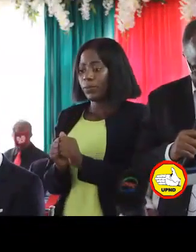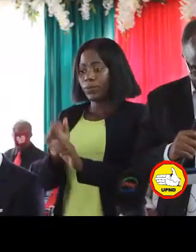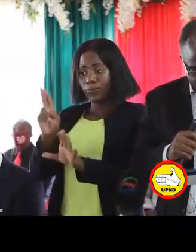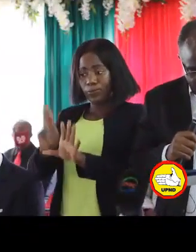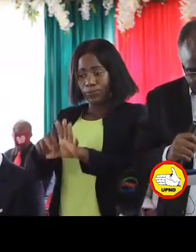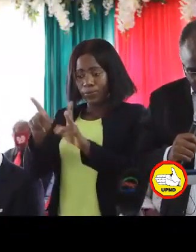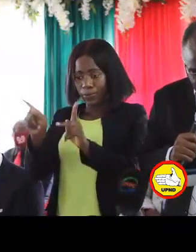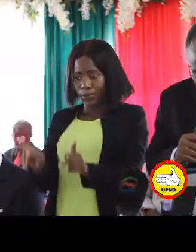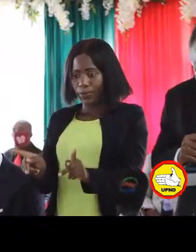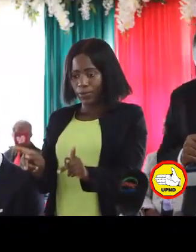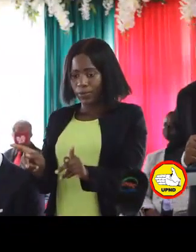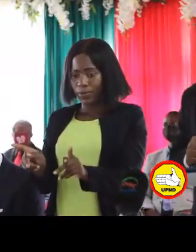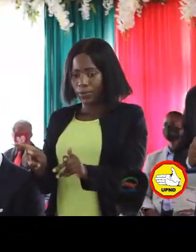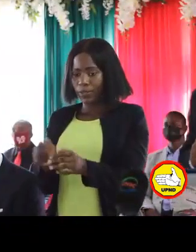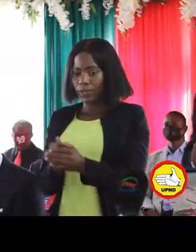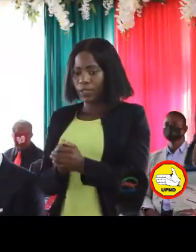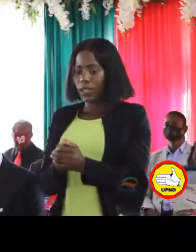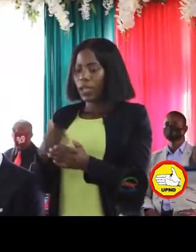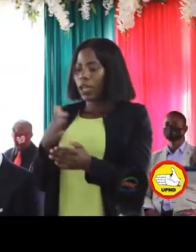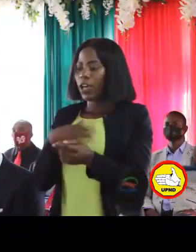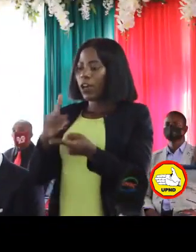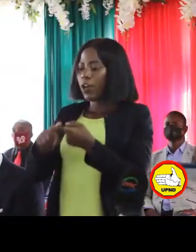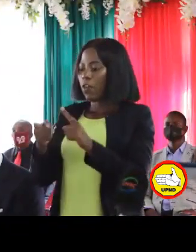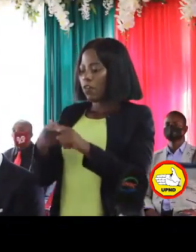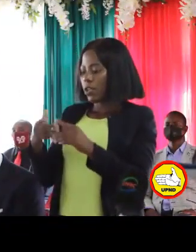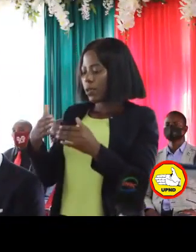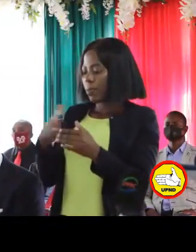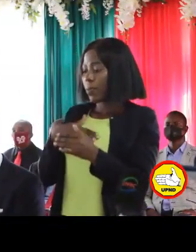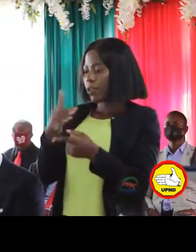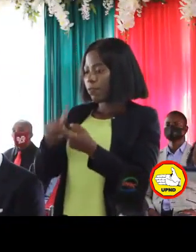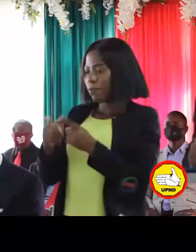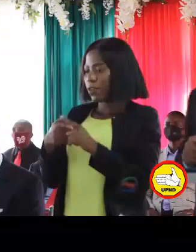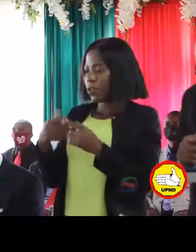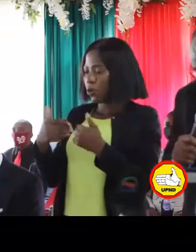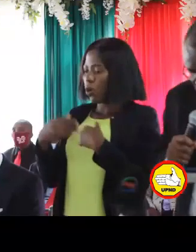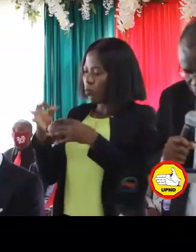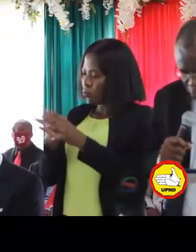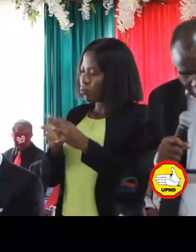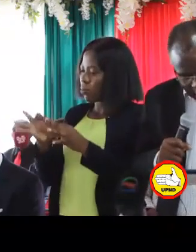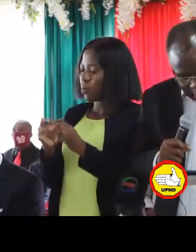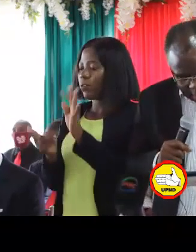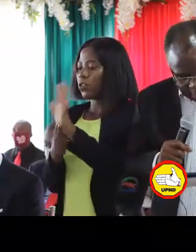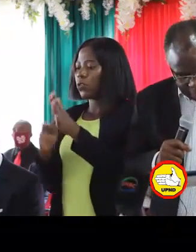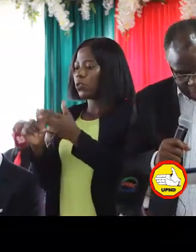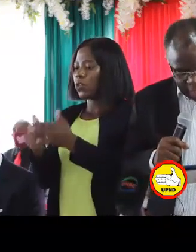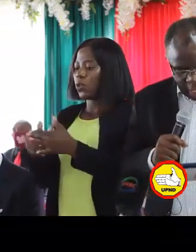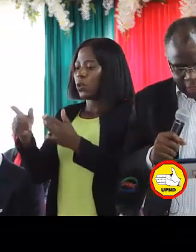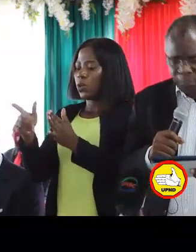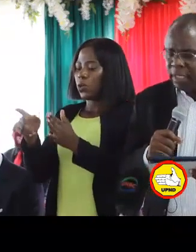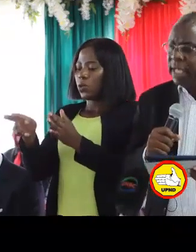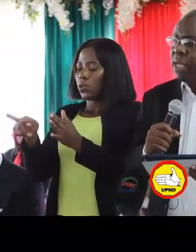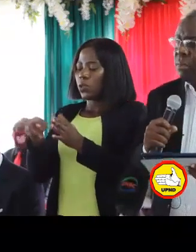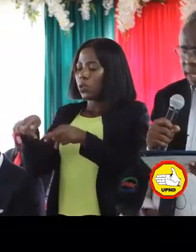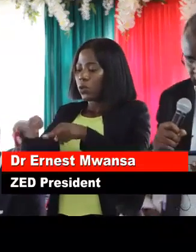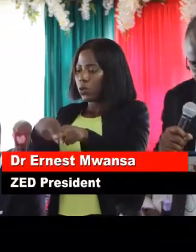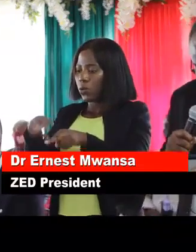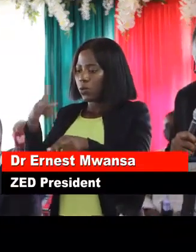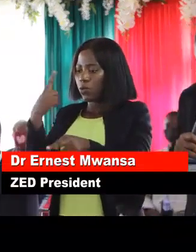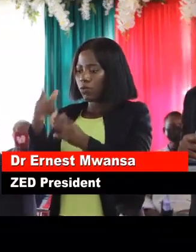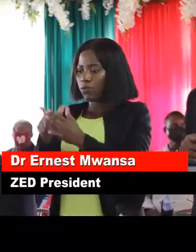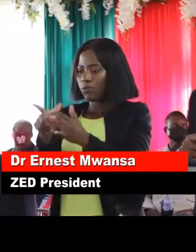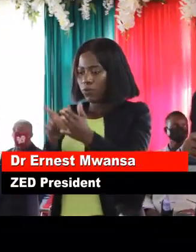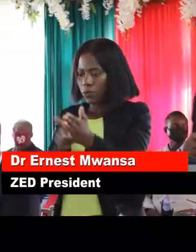Chairperson, the colleagues who have spoken before me have shown you how the rule of law in our country has been